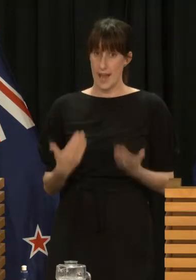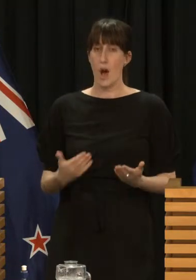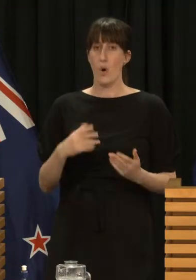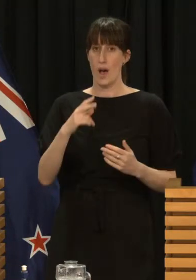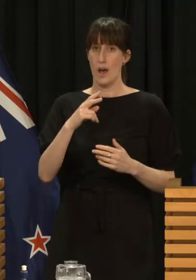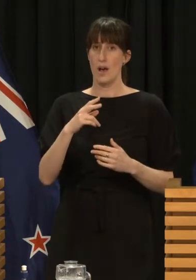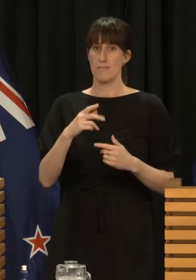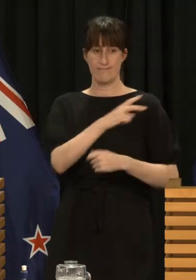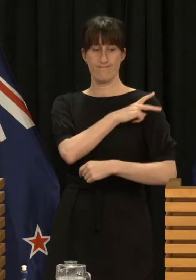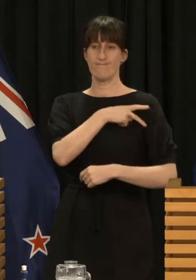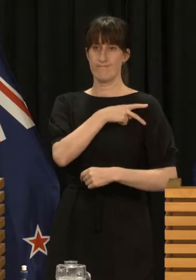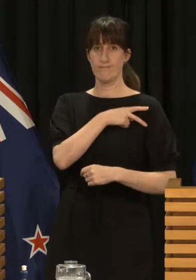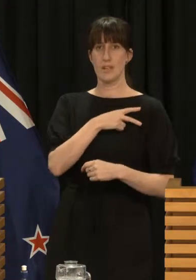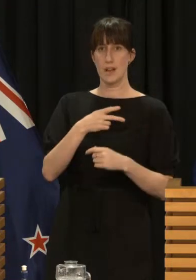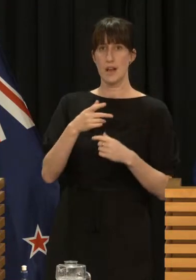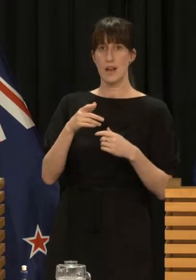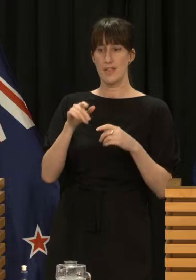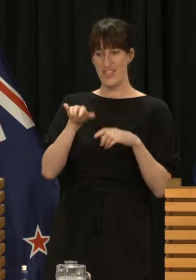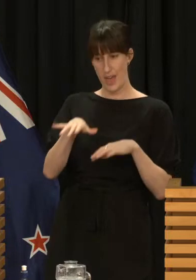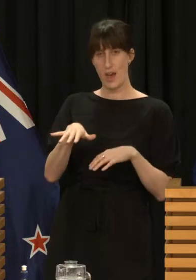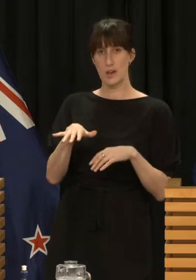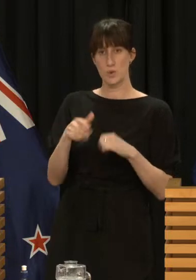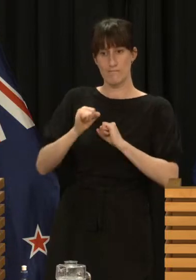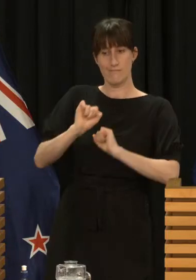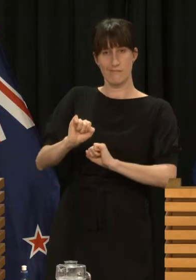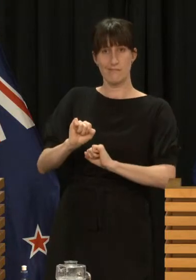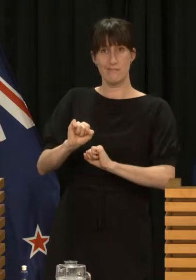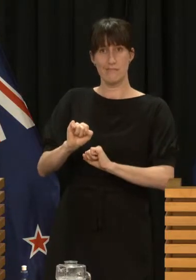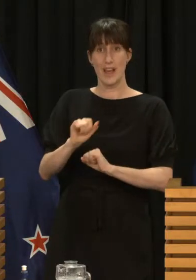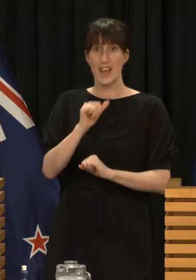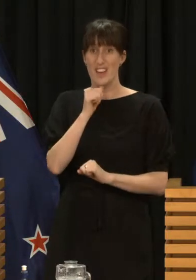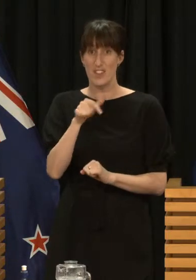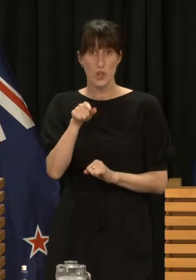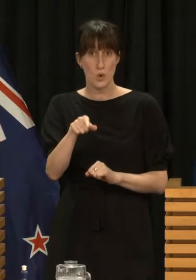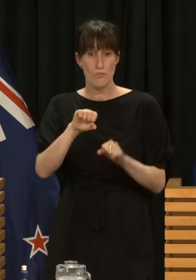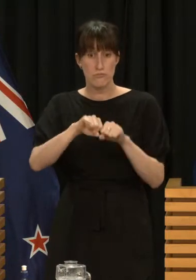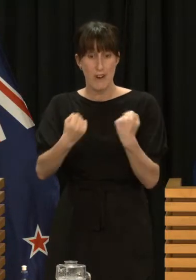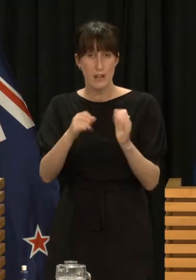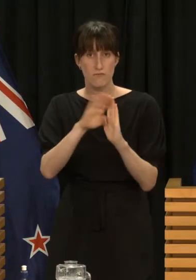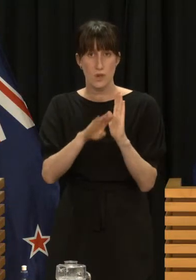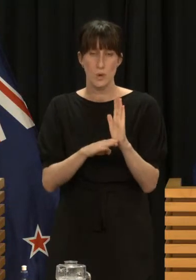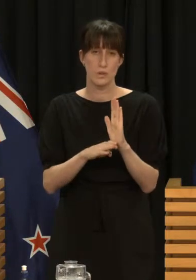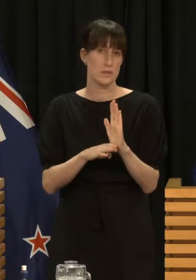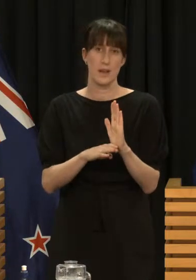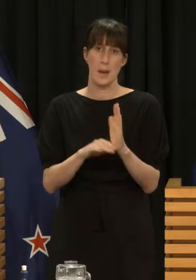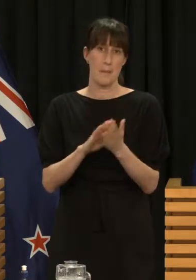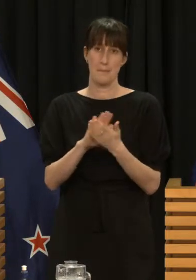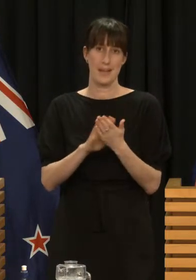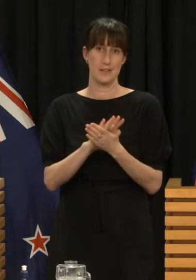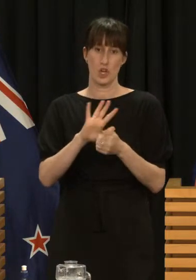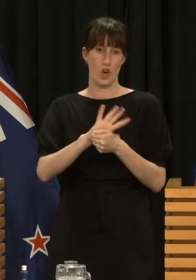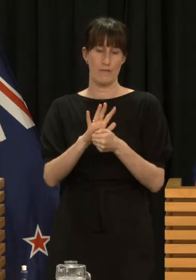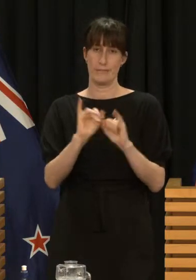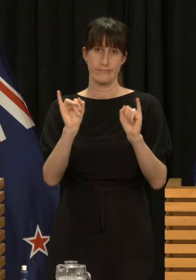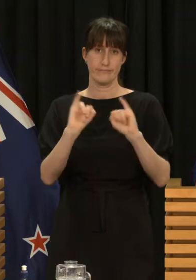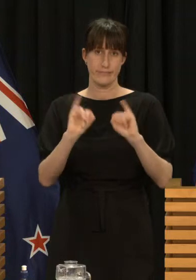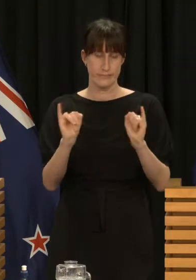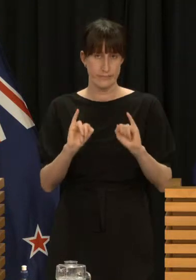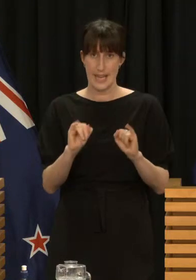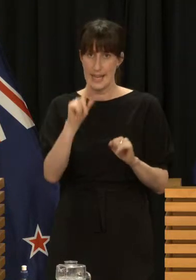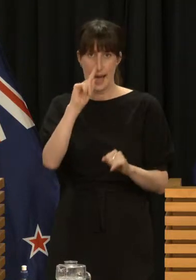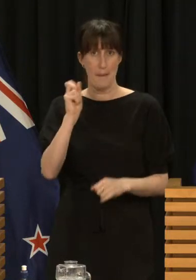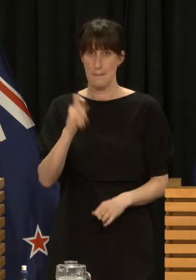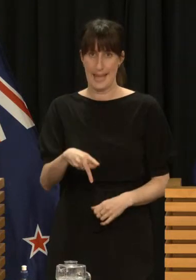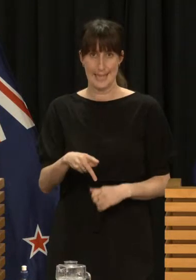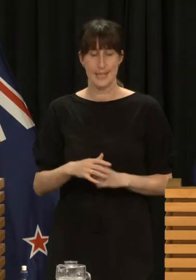building. Again, we cannot beat the virus if people don't keep doing the right thing. An update on testing numbers there. I've been